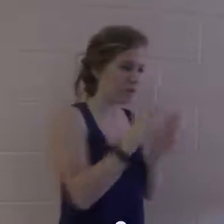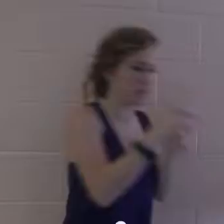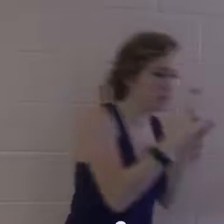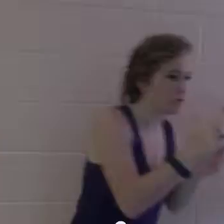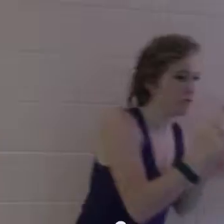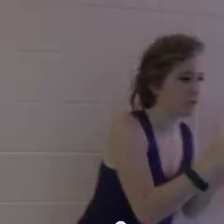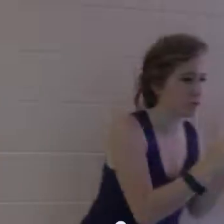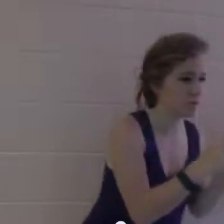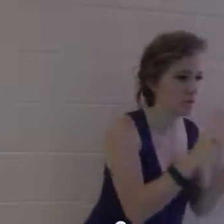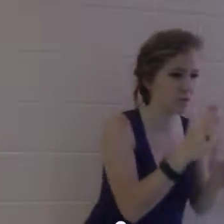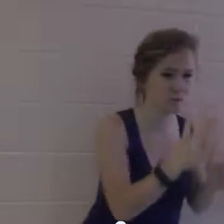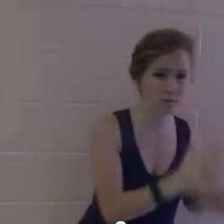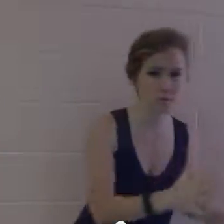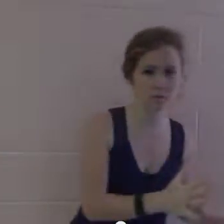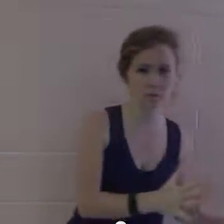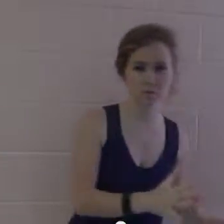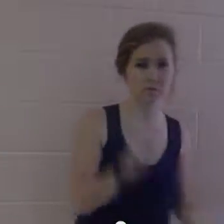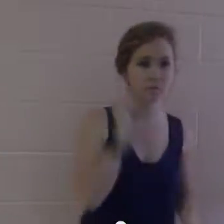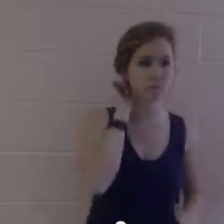There are different ways.